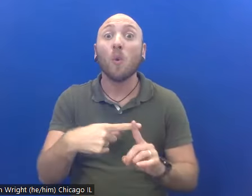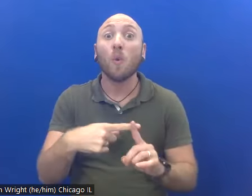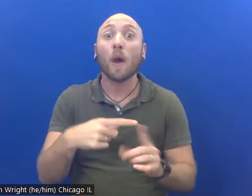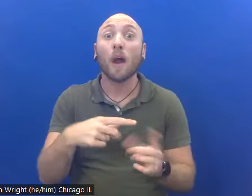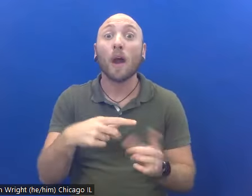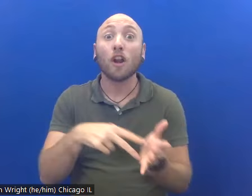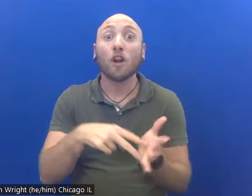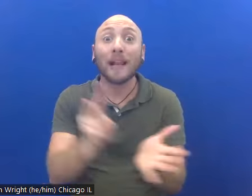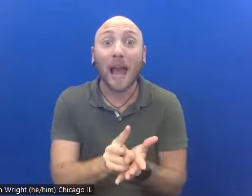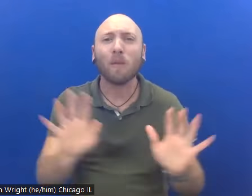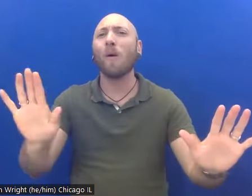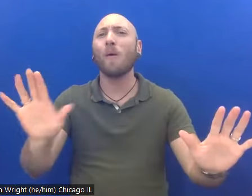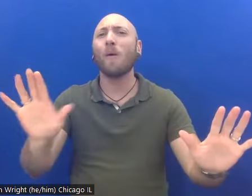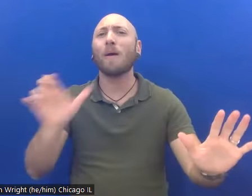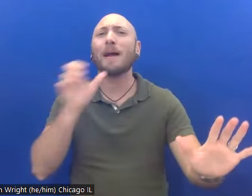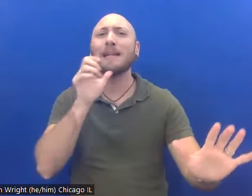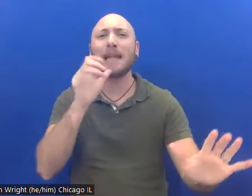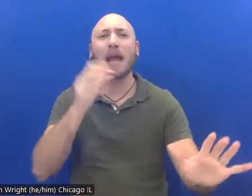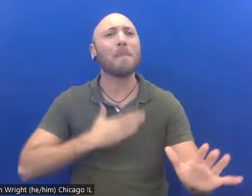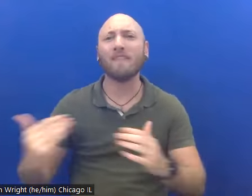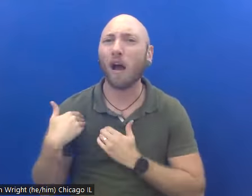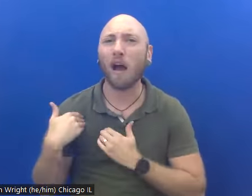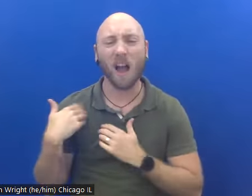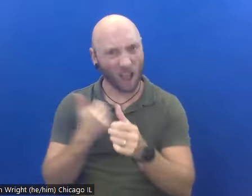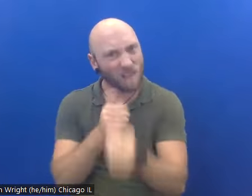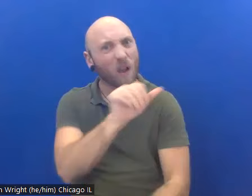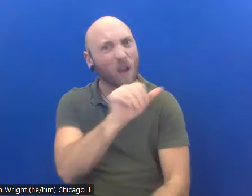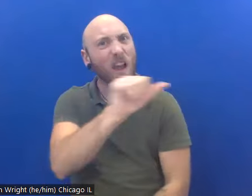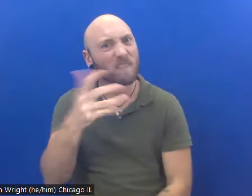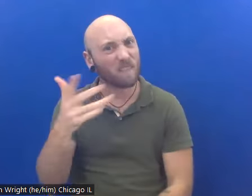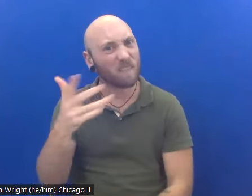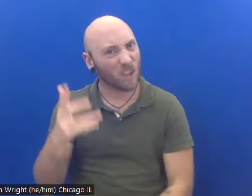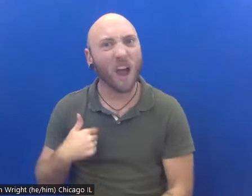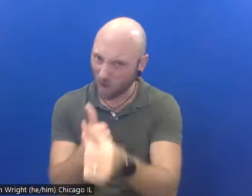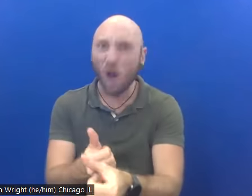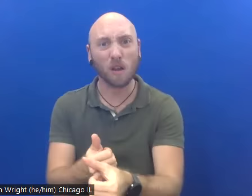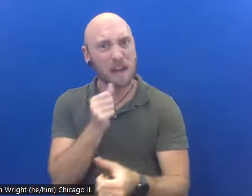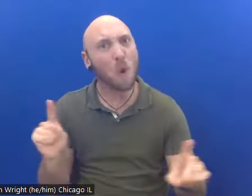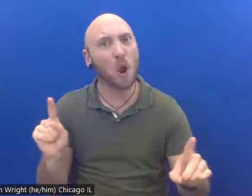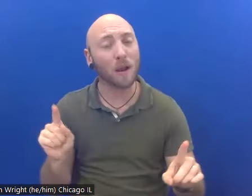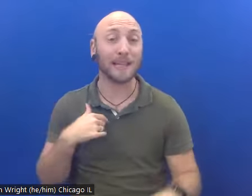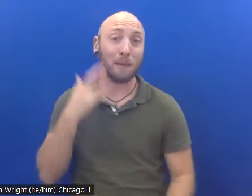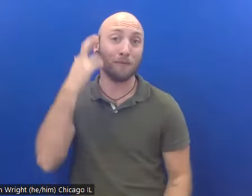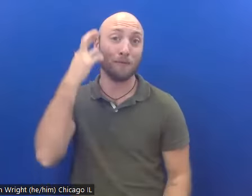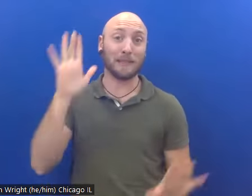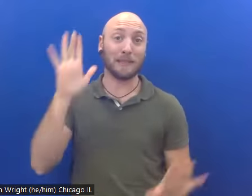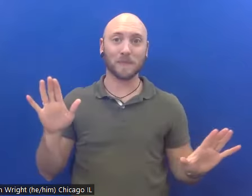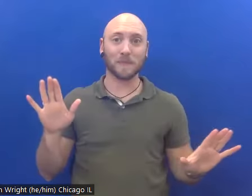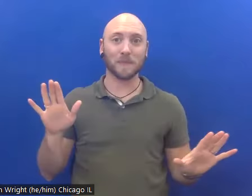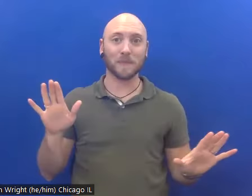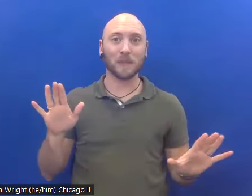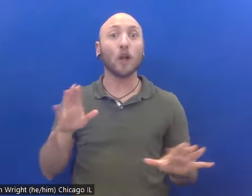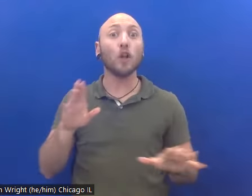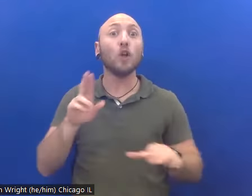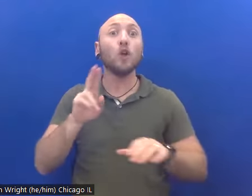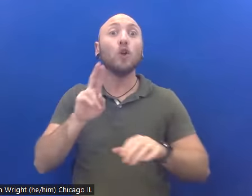because I've done everything they've asked of me and it didn't work, right? That was my rationale because I'm a smart guy and that's how you do science, right? You repeat an experiment and get a different result.